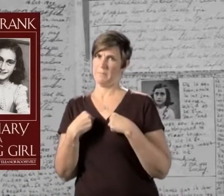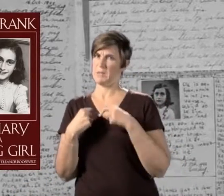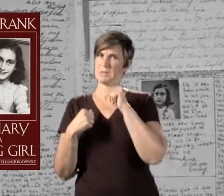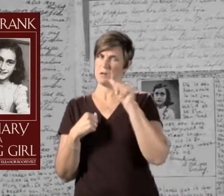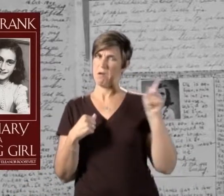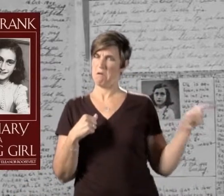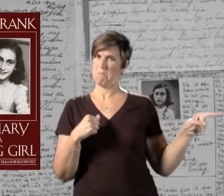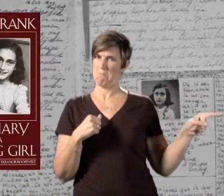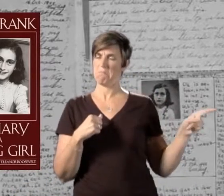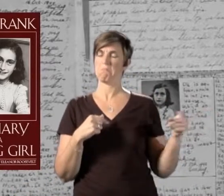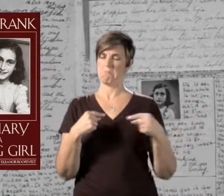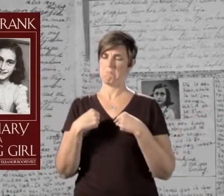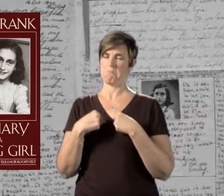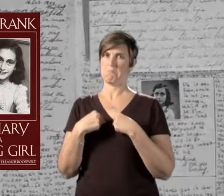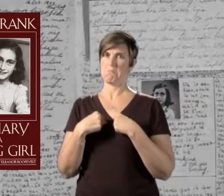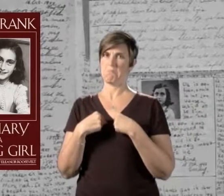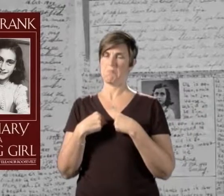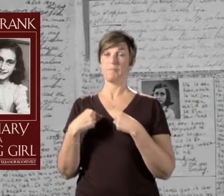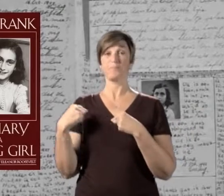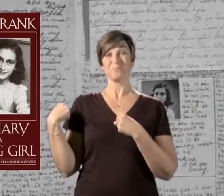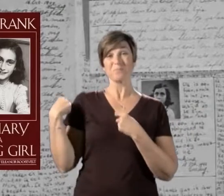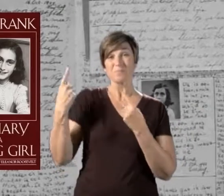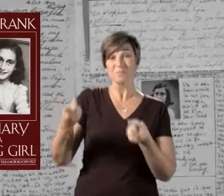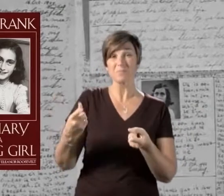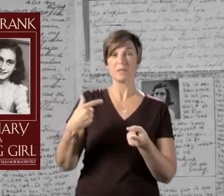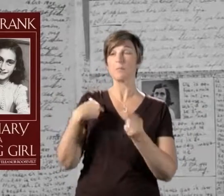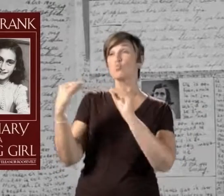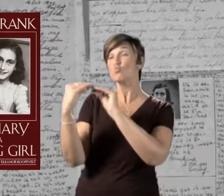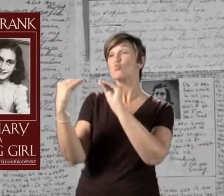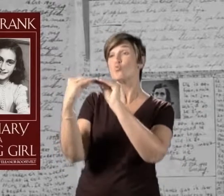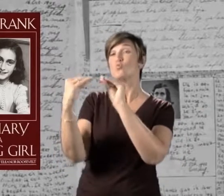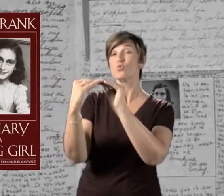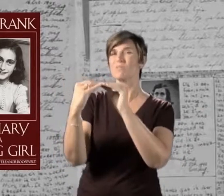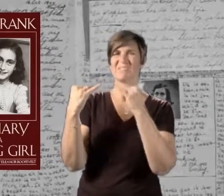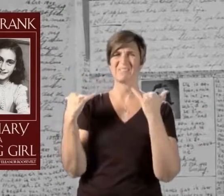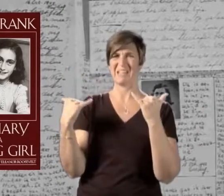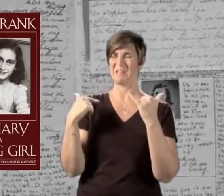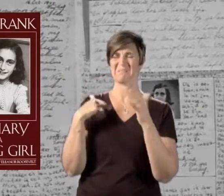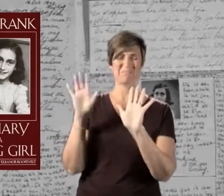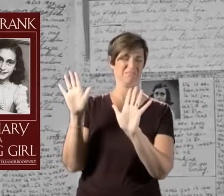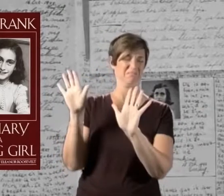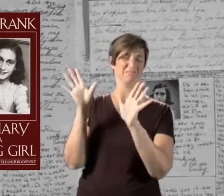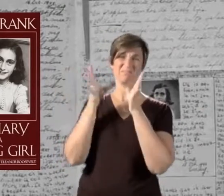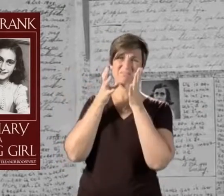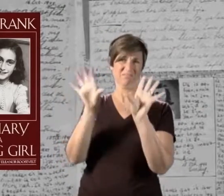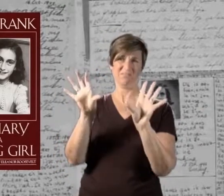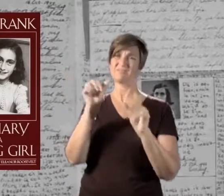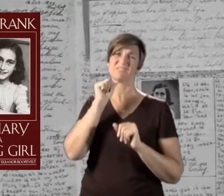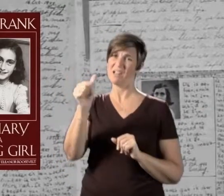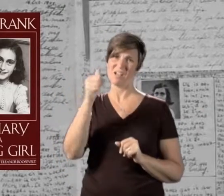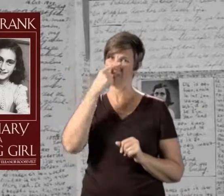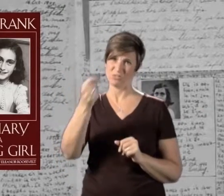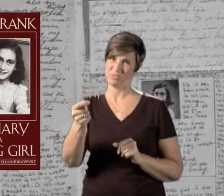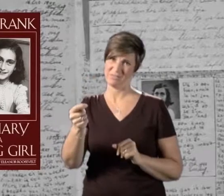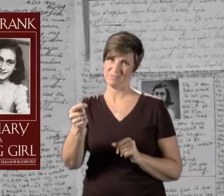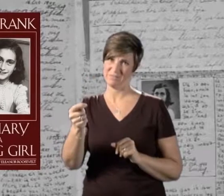Something else, especially about me, that doesn't please them. I don't feel like giving lots of kisses anymore.